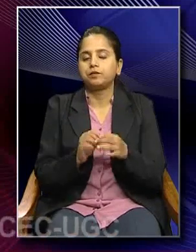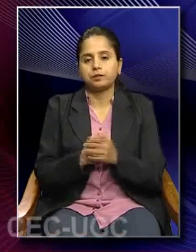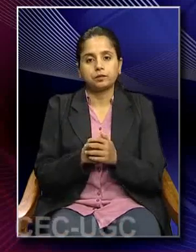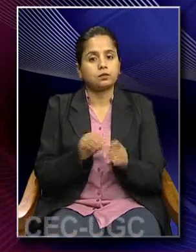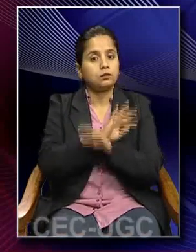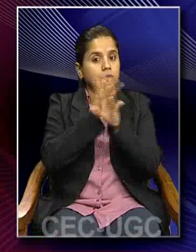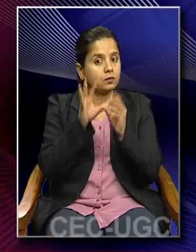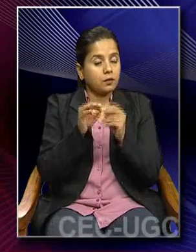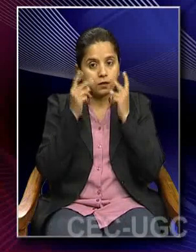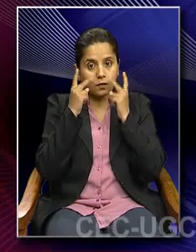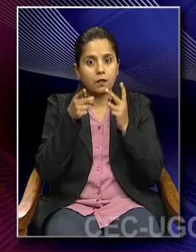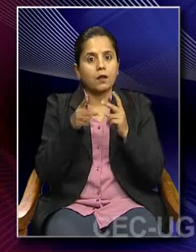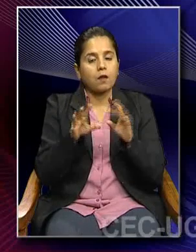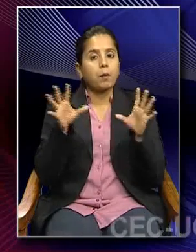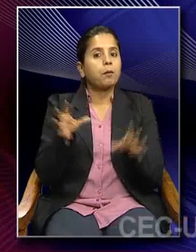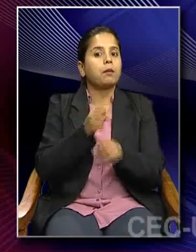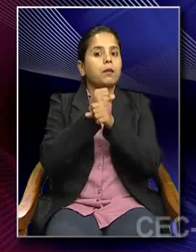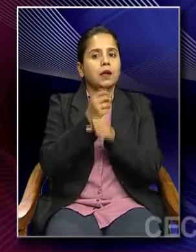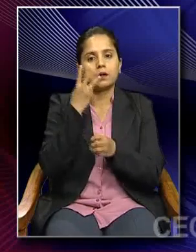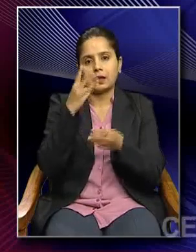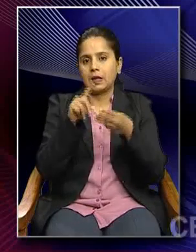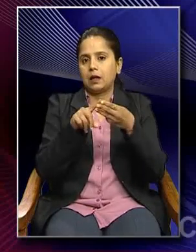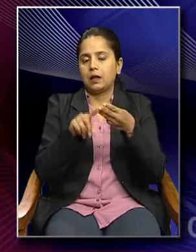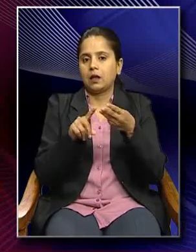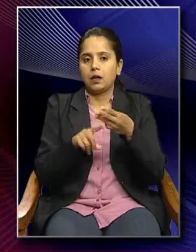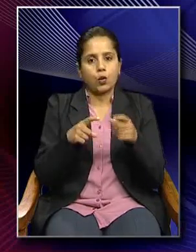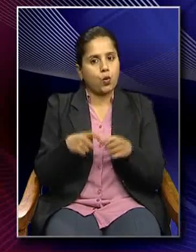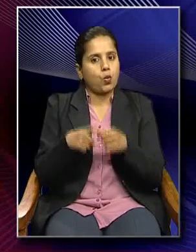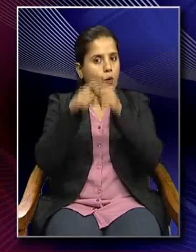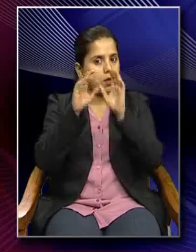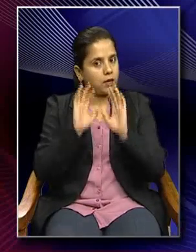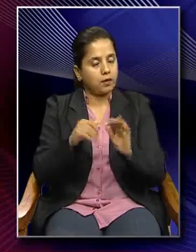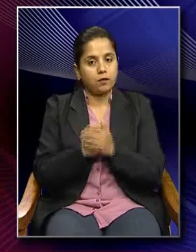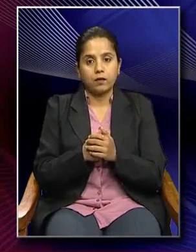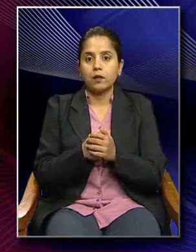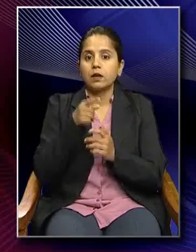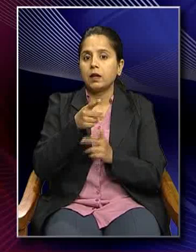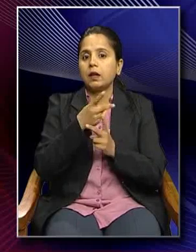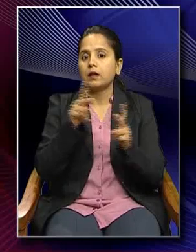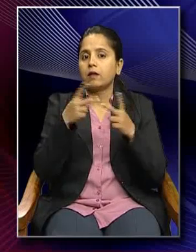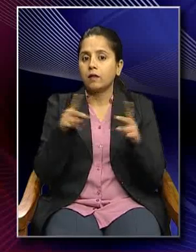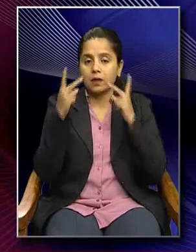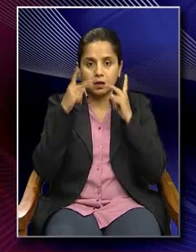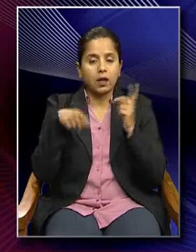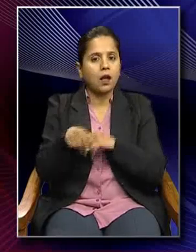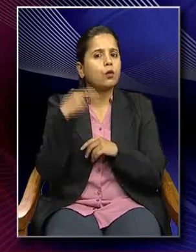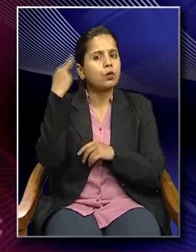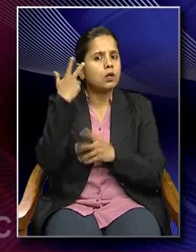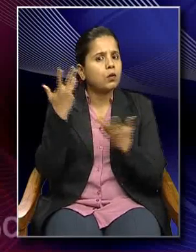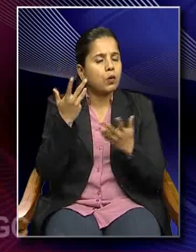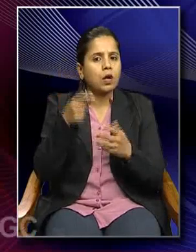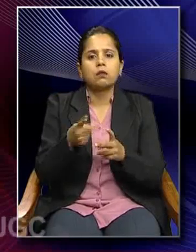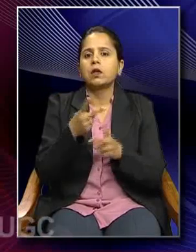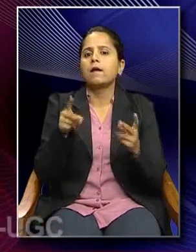all things are composed of these three gunas, and their differences are due to the